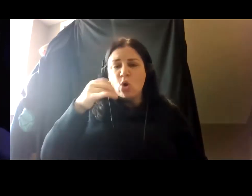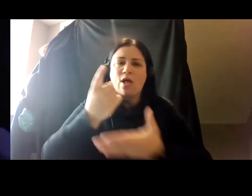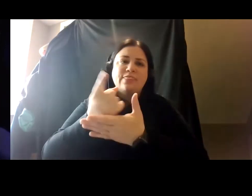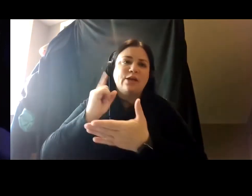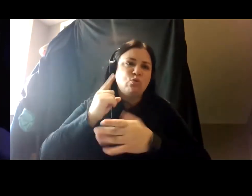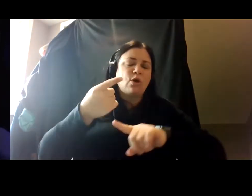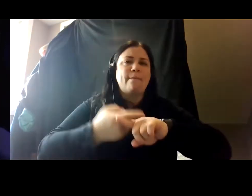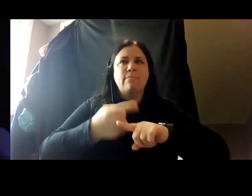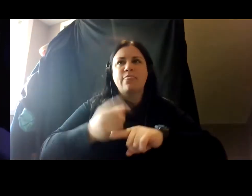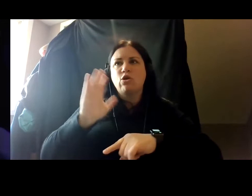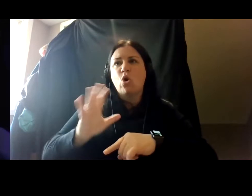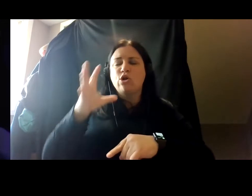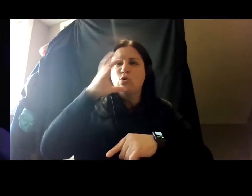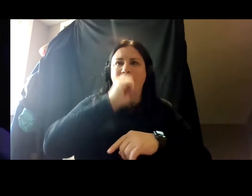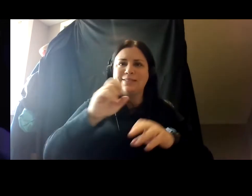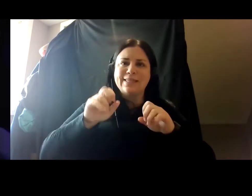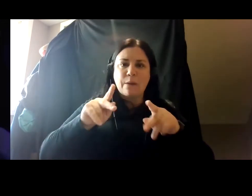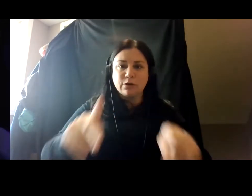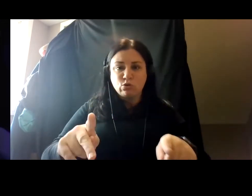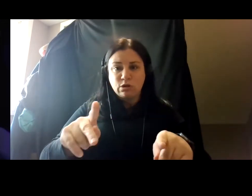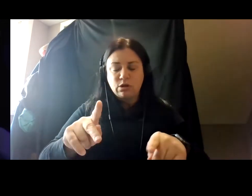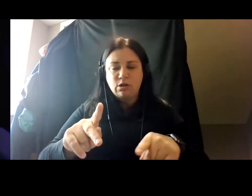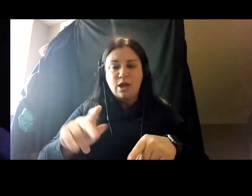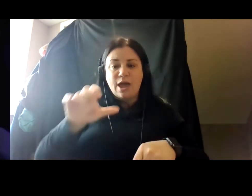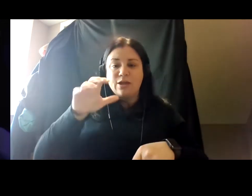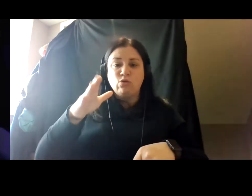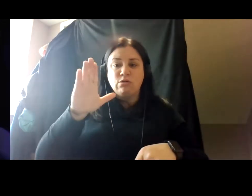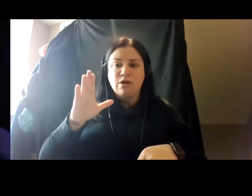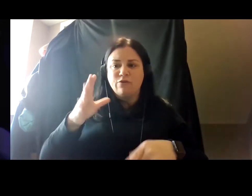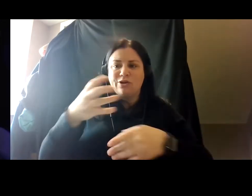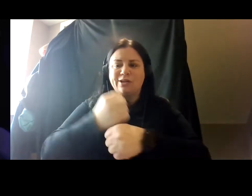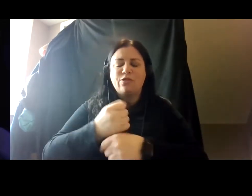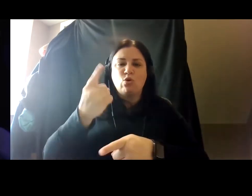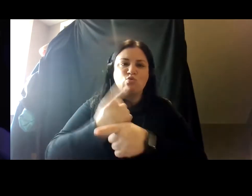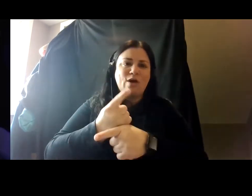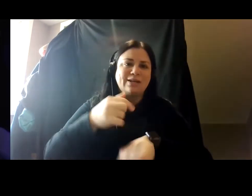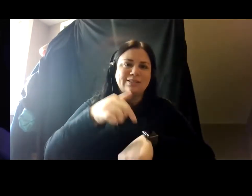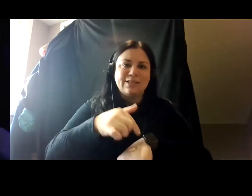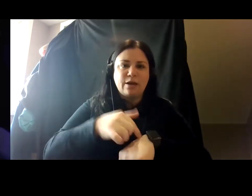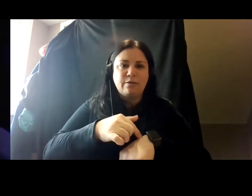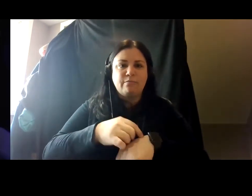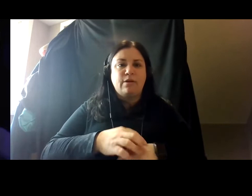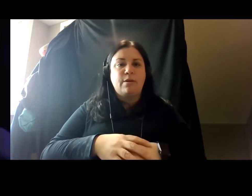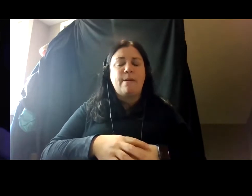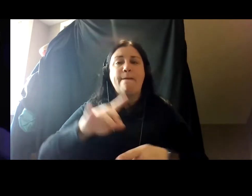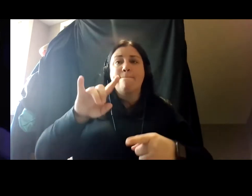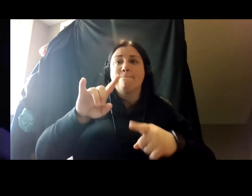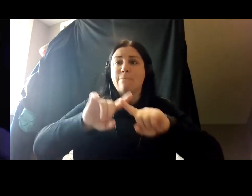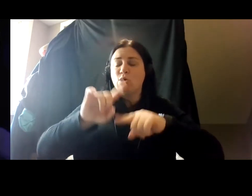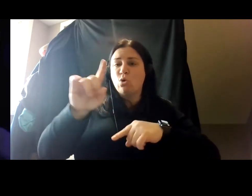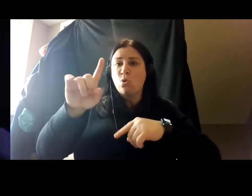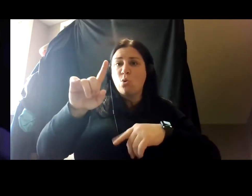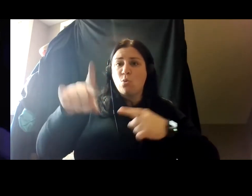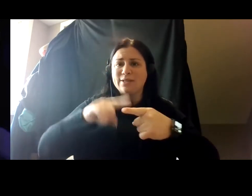ago, and you missed it. Usually you never get it at the right time, ever. But when is the second best time to take that